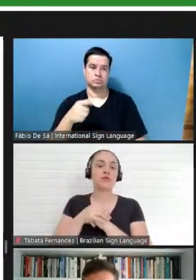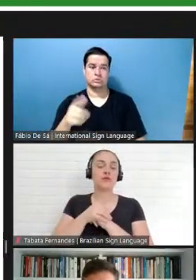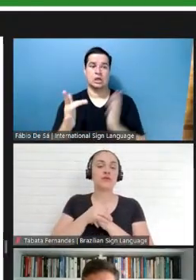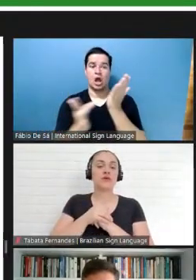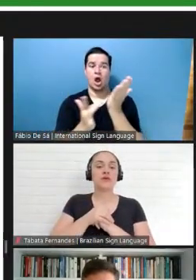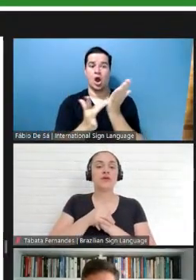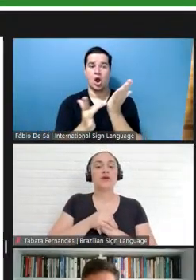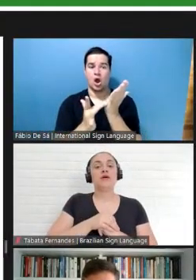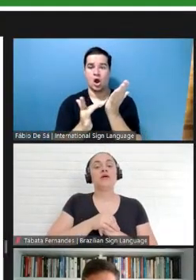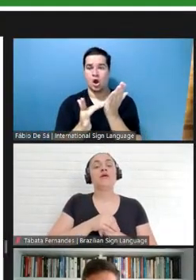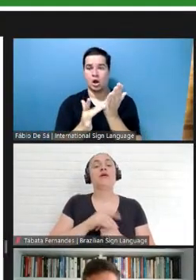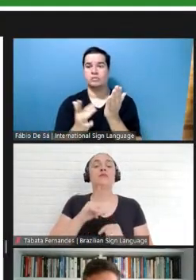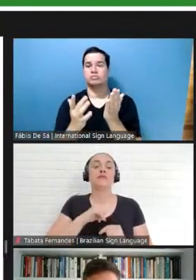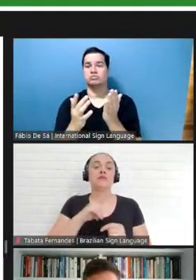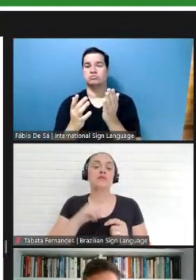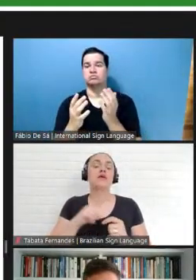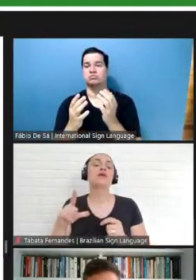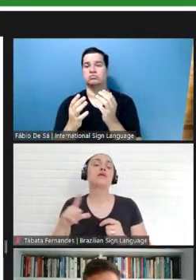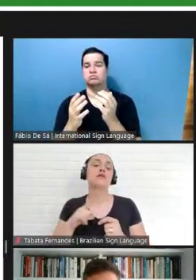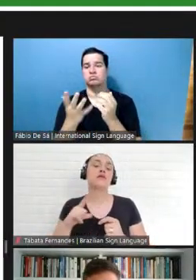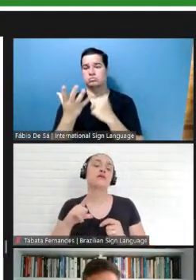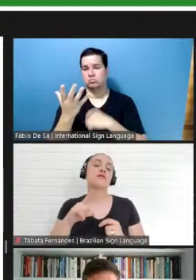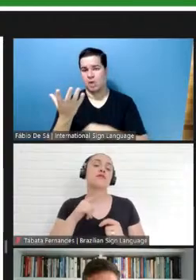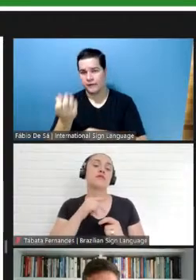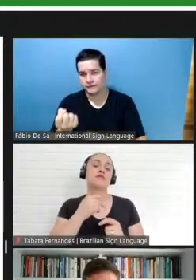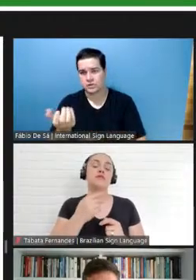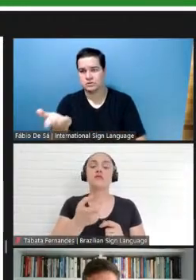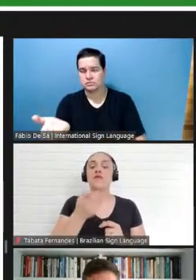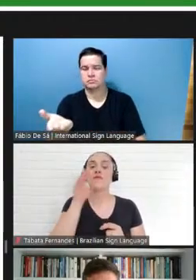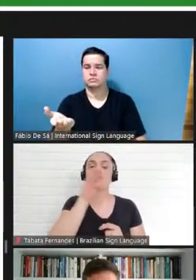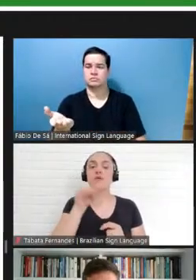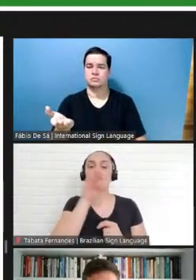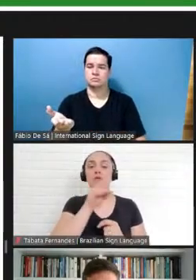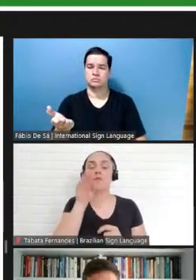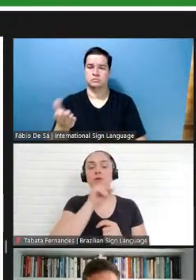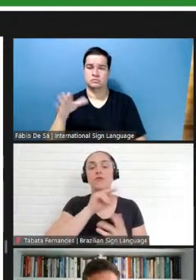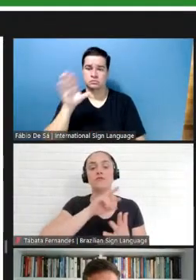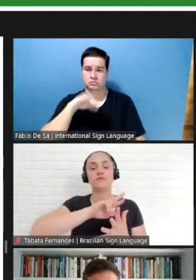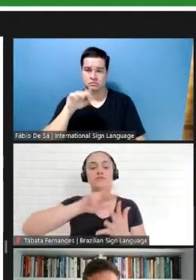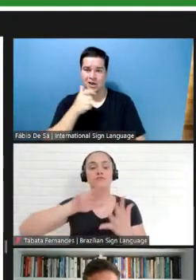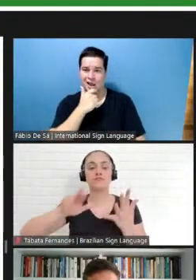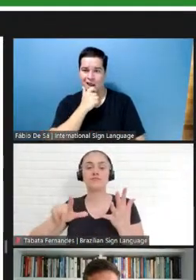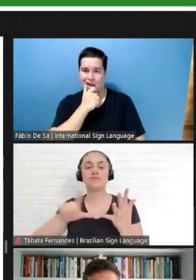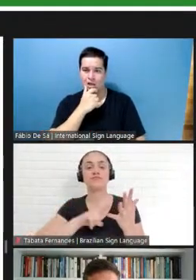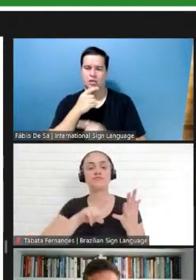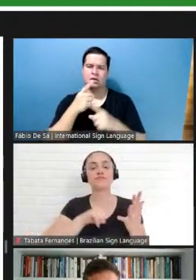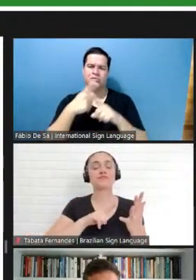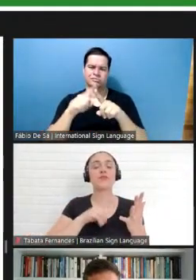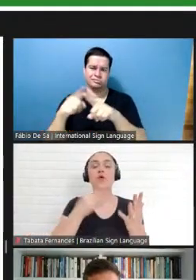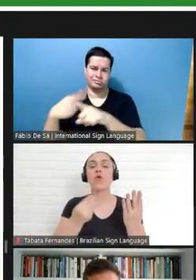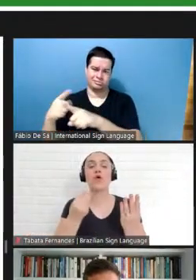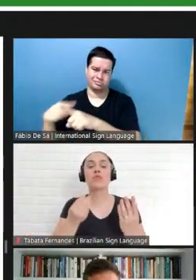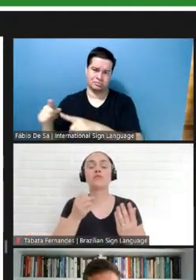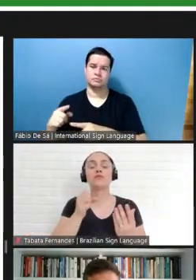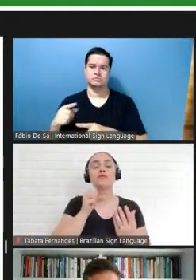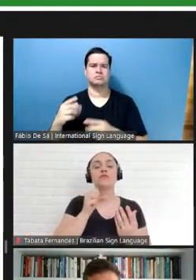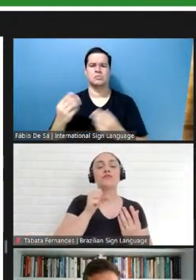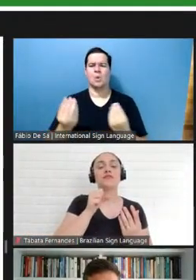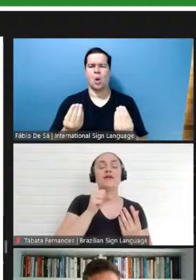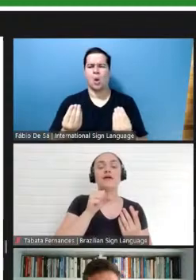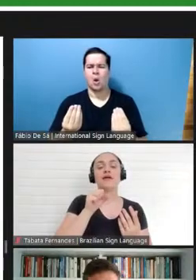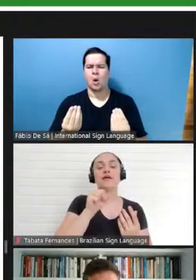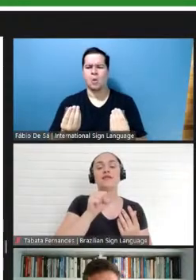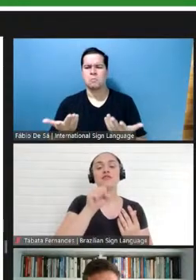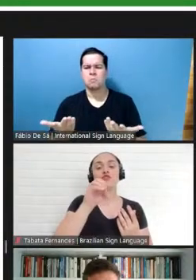generating devices. There's a lot of specific voice recognition software, screen reading software, refreshable braille displays